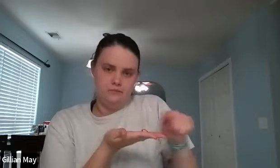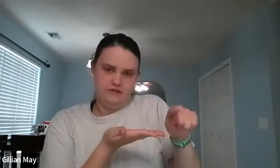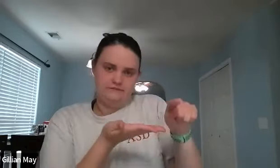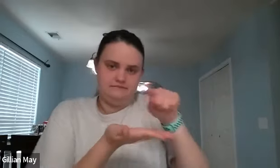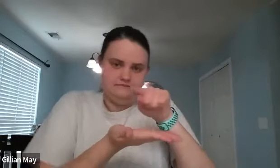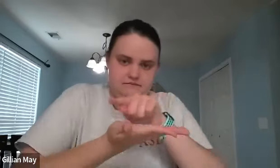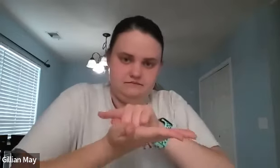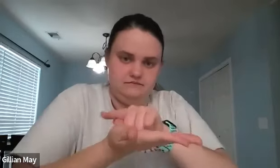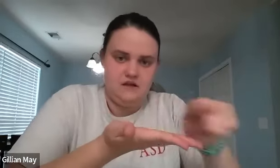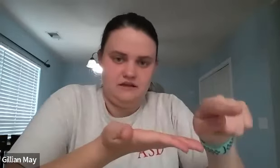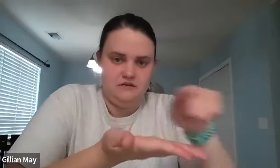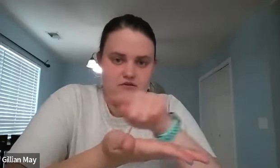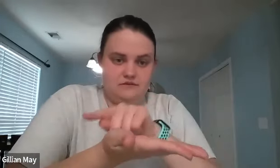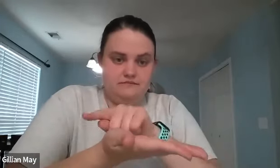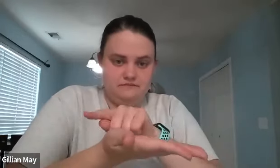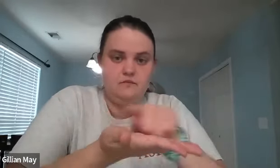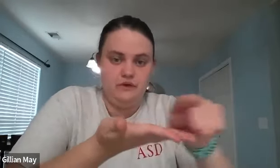week. I'll get a little closer, week.